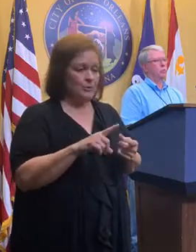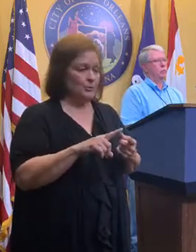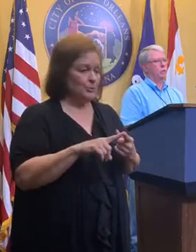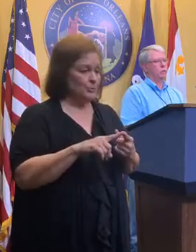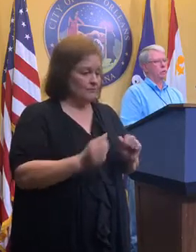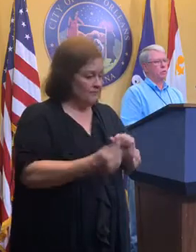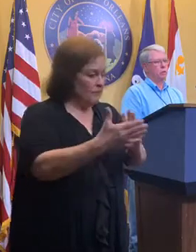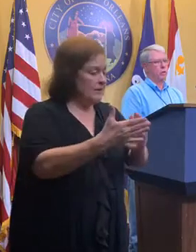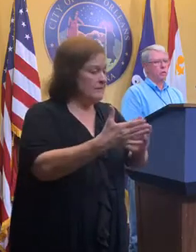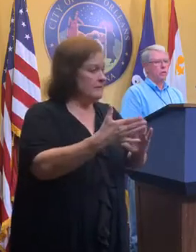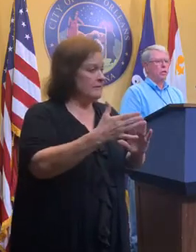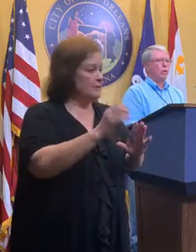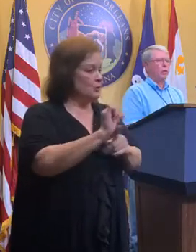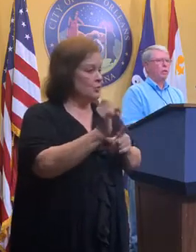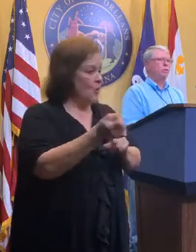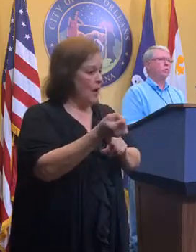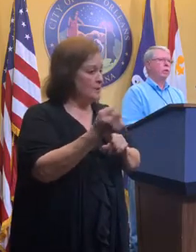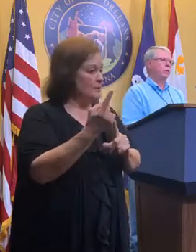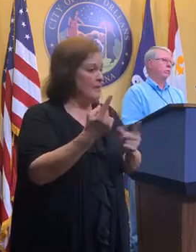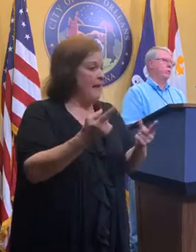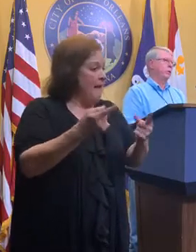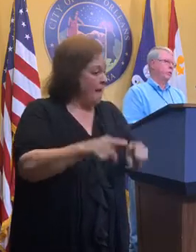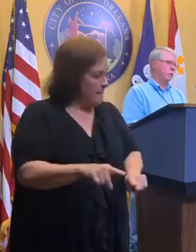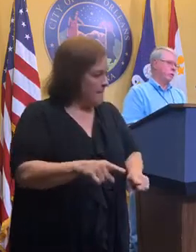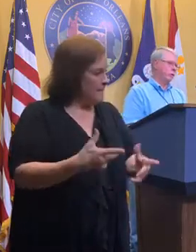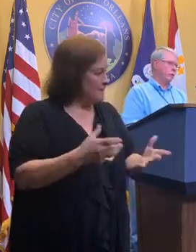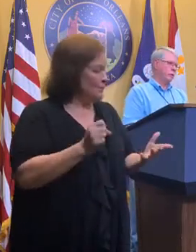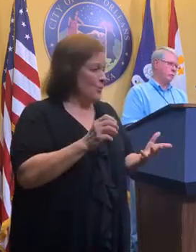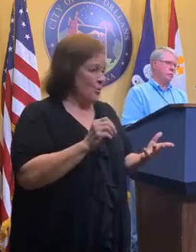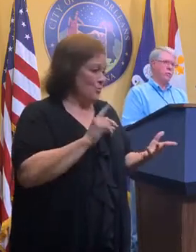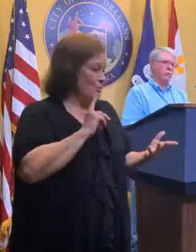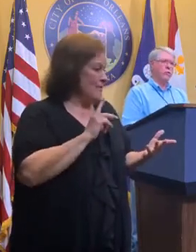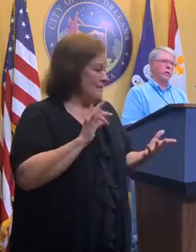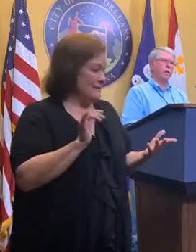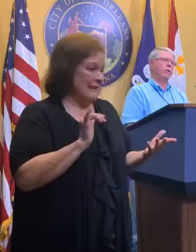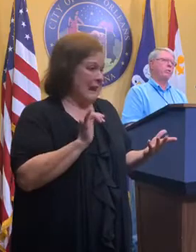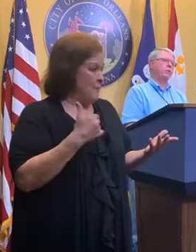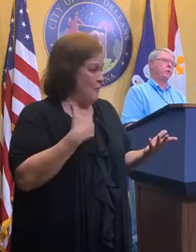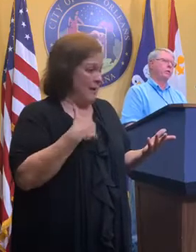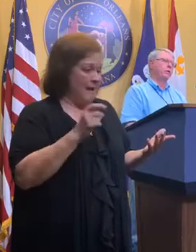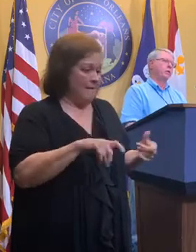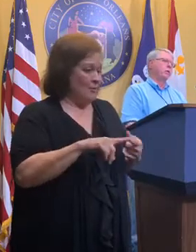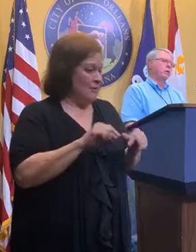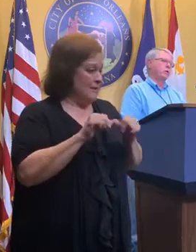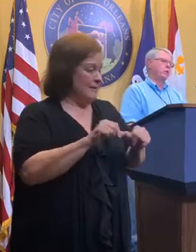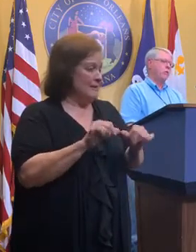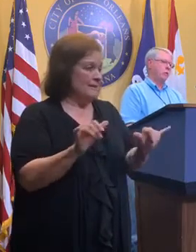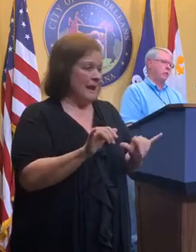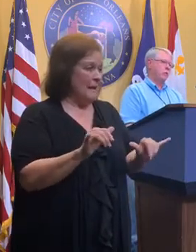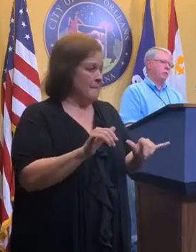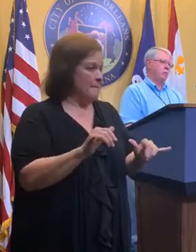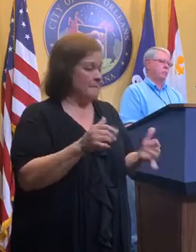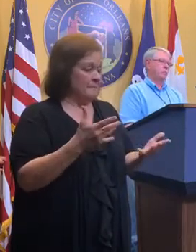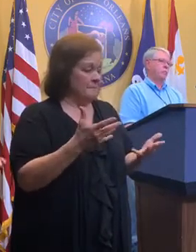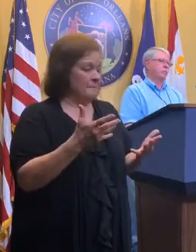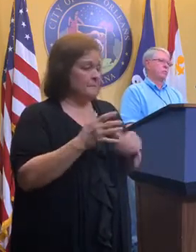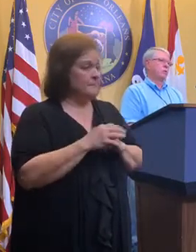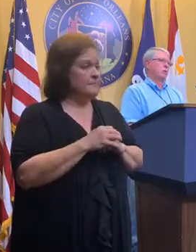situation as it presents itself. And this is not different in that regard. The difference is that I think we've done a